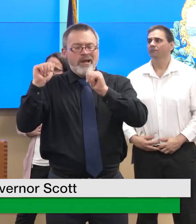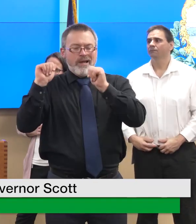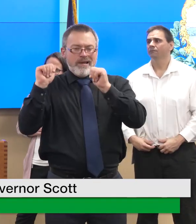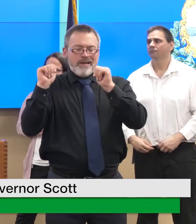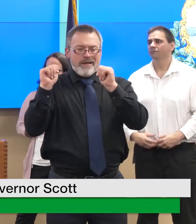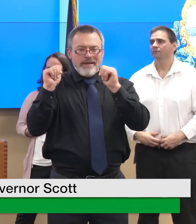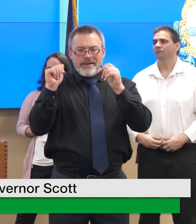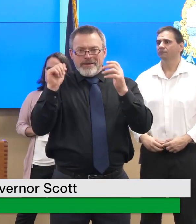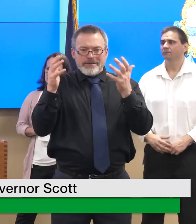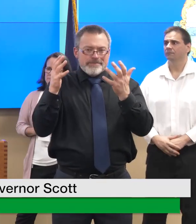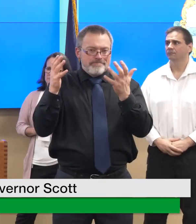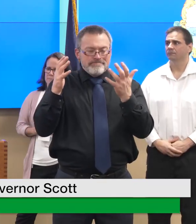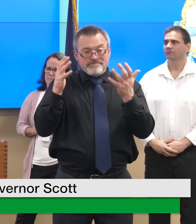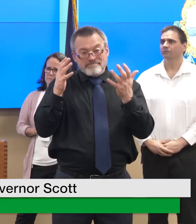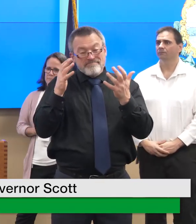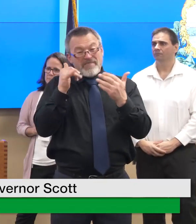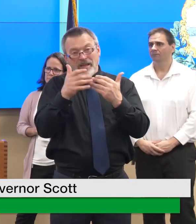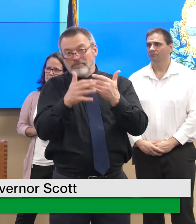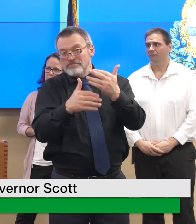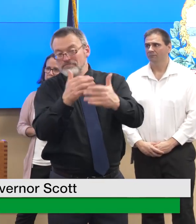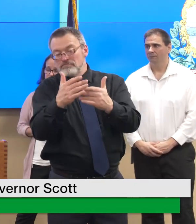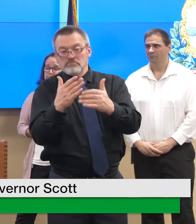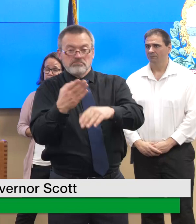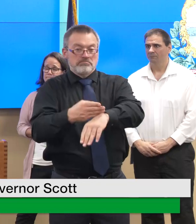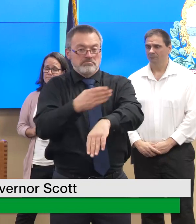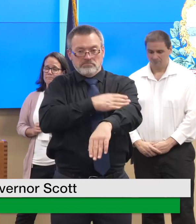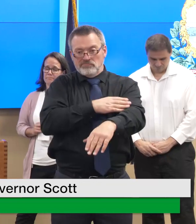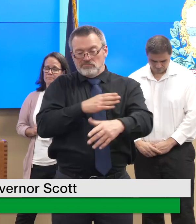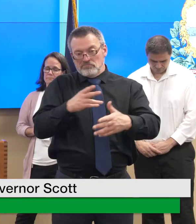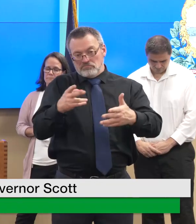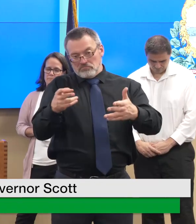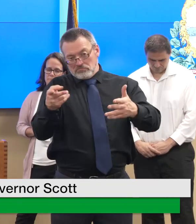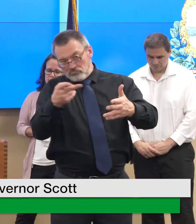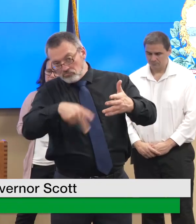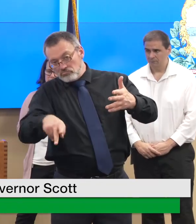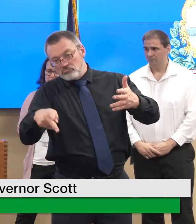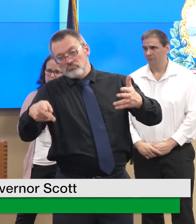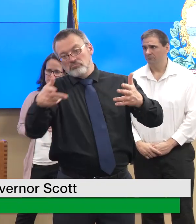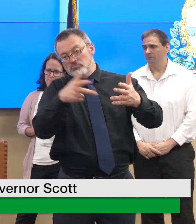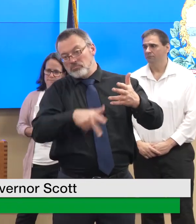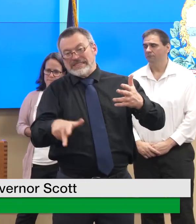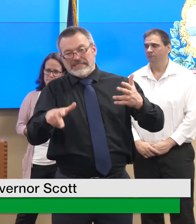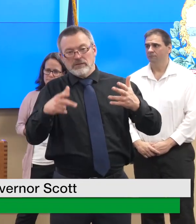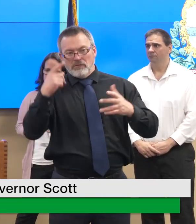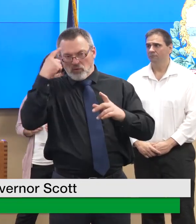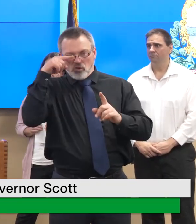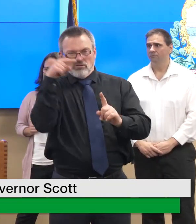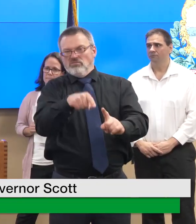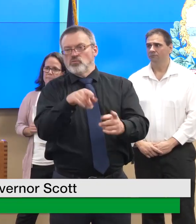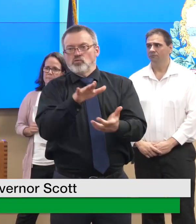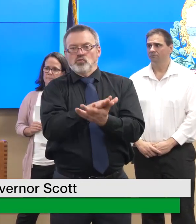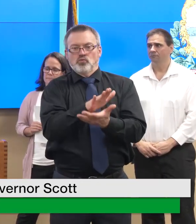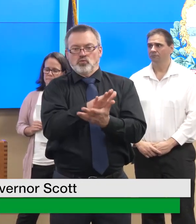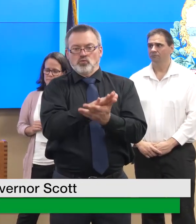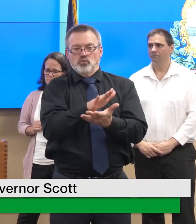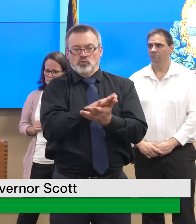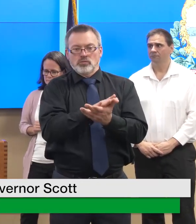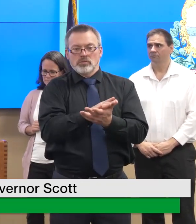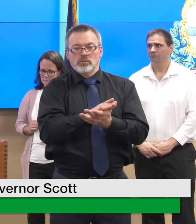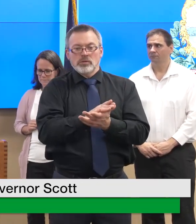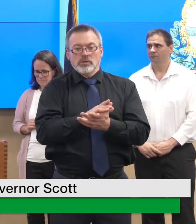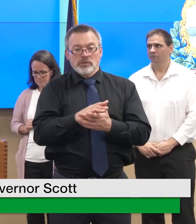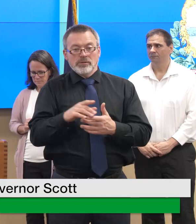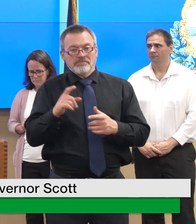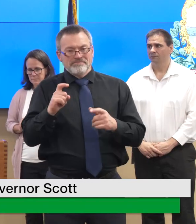2 weeks from now, 3 weeks from now, so that they can open back up for school. So there are remediation